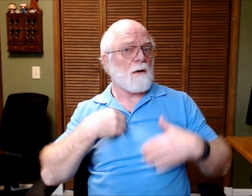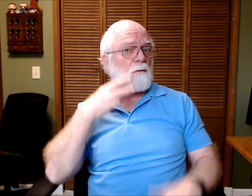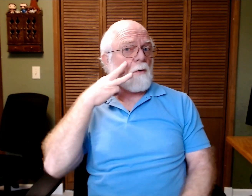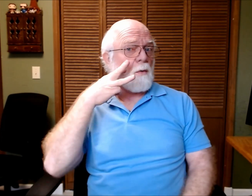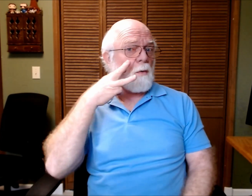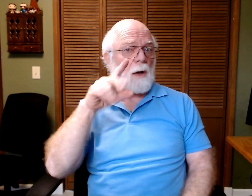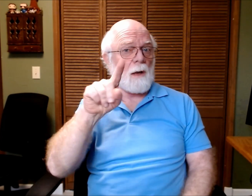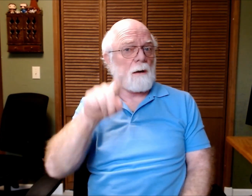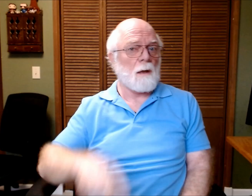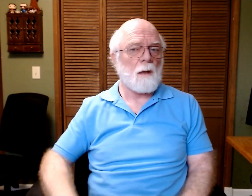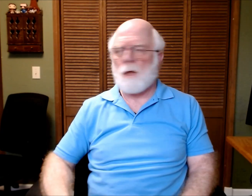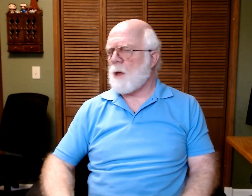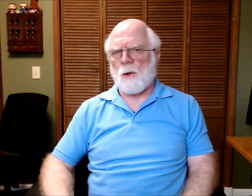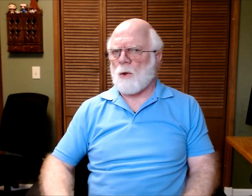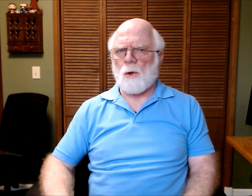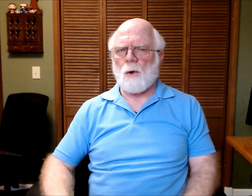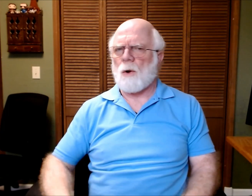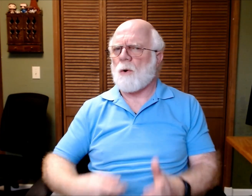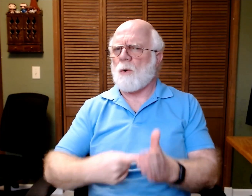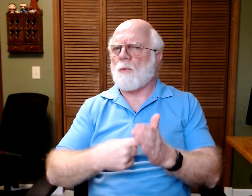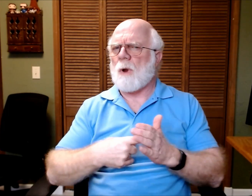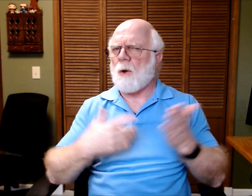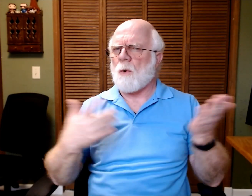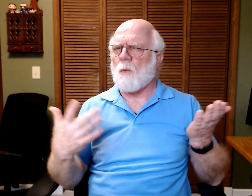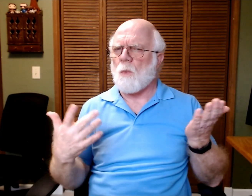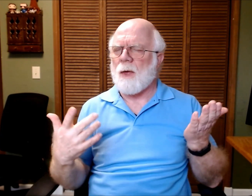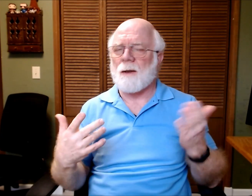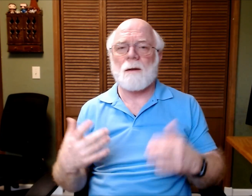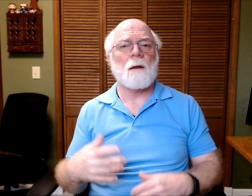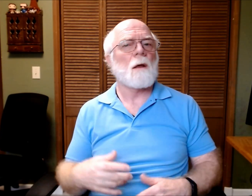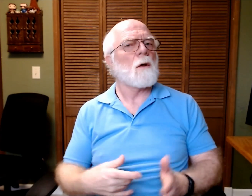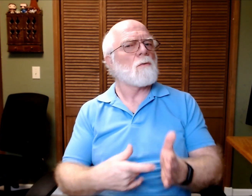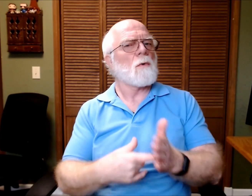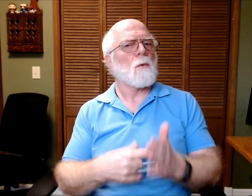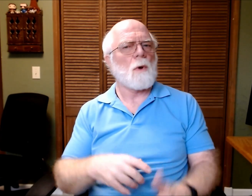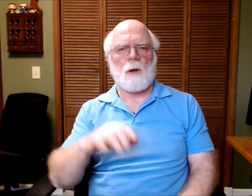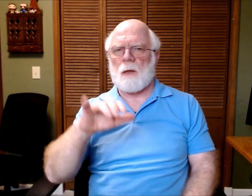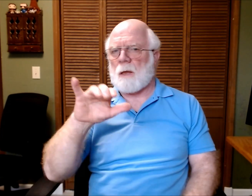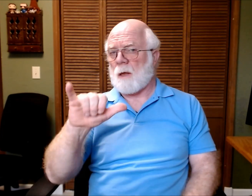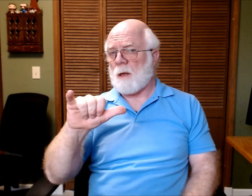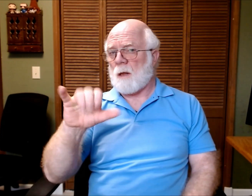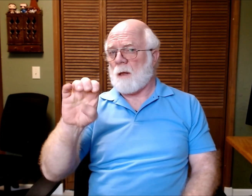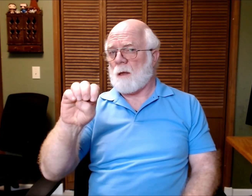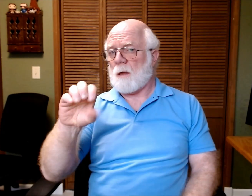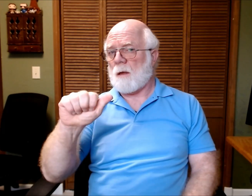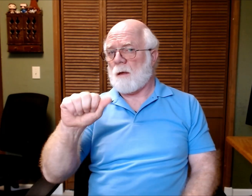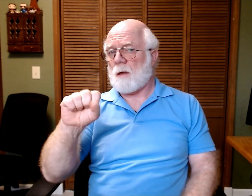And with that juice, do you have wine? No. What's required? It requires